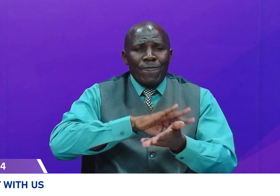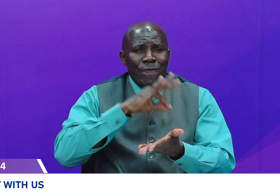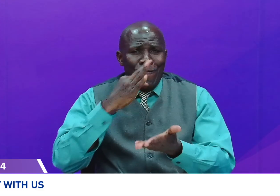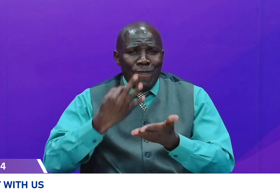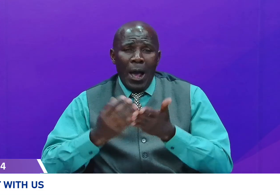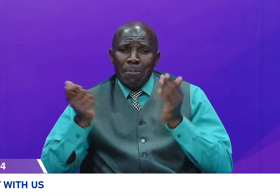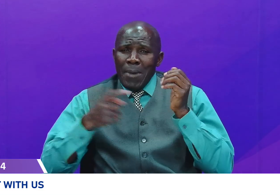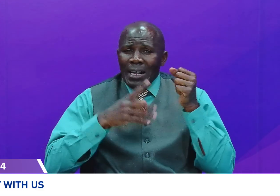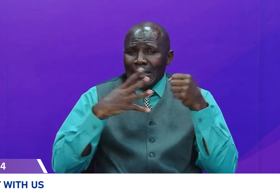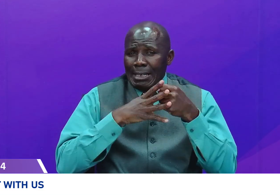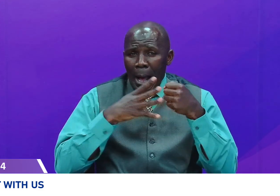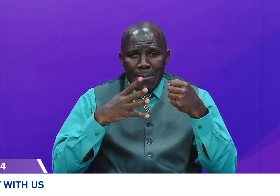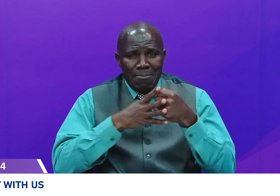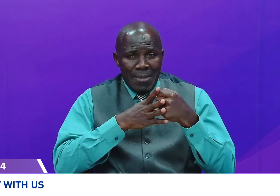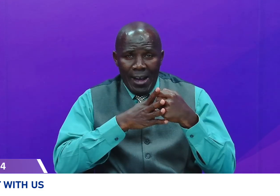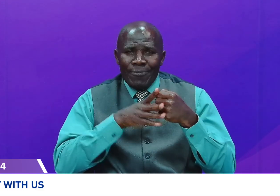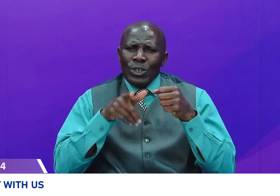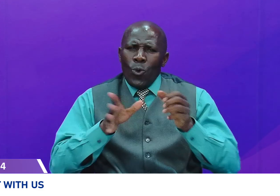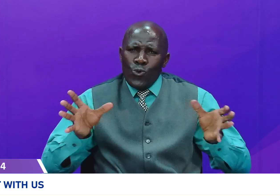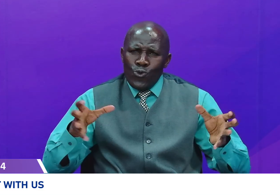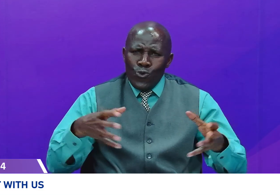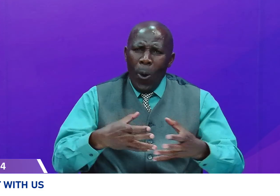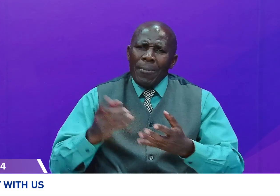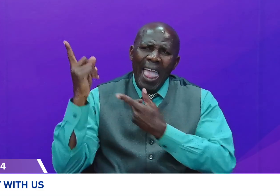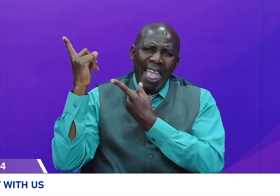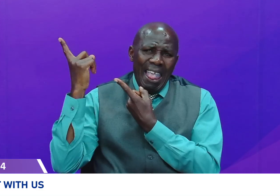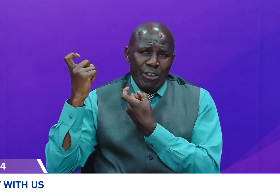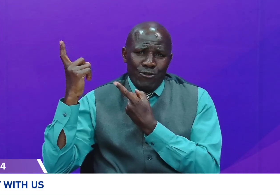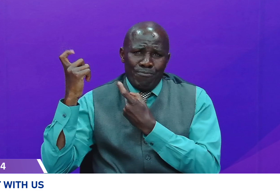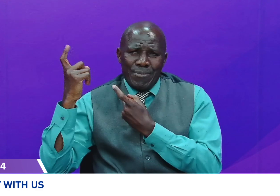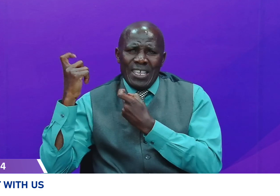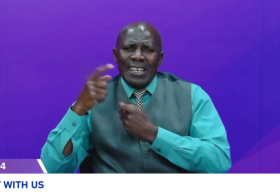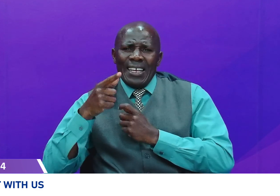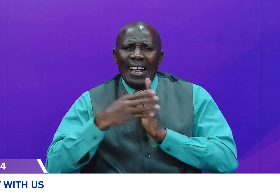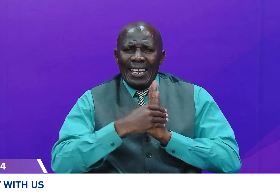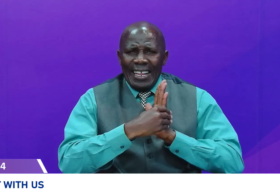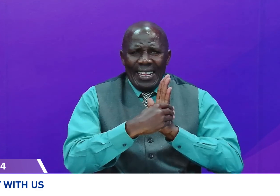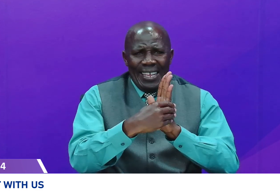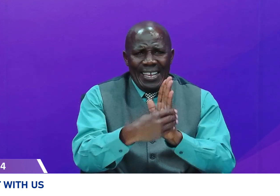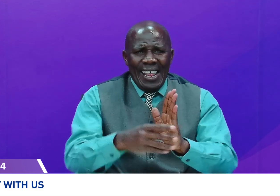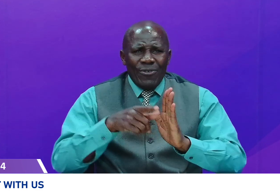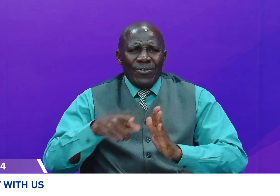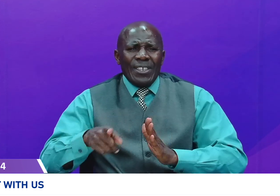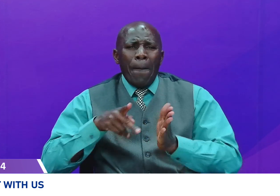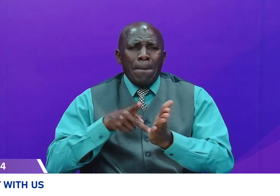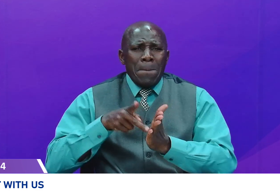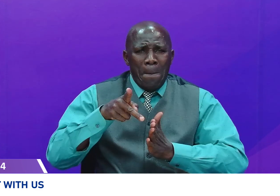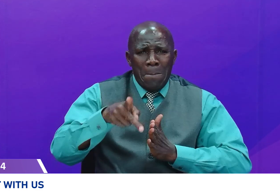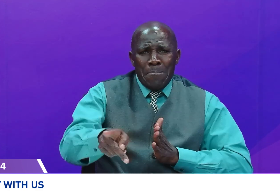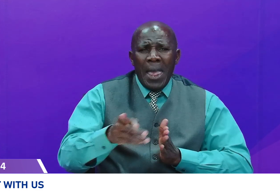Ruto noted that the first group of 54,000 beneficiaries will begin receiving